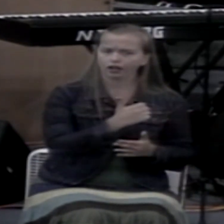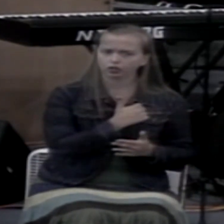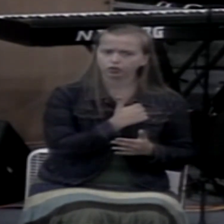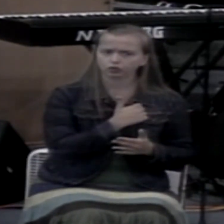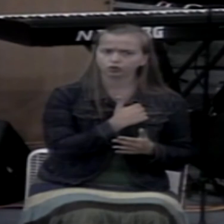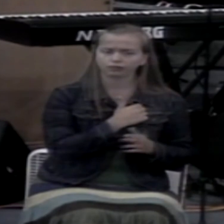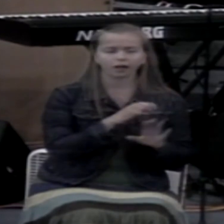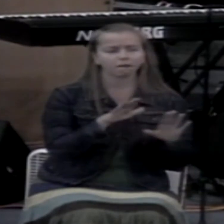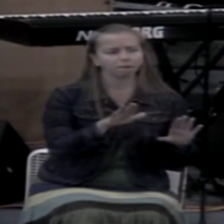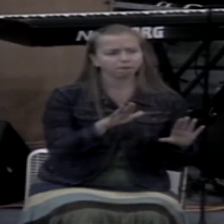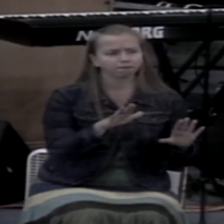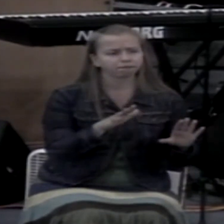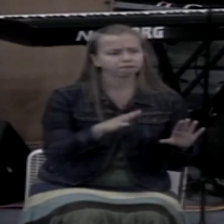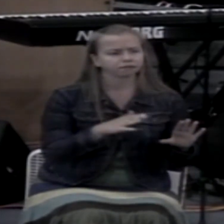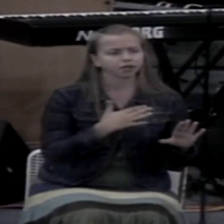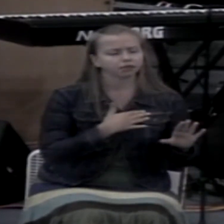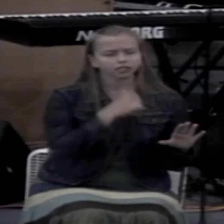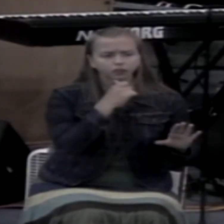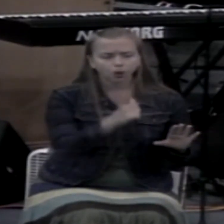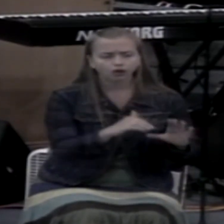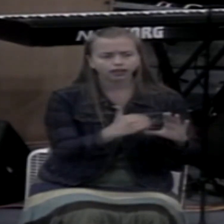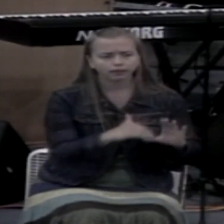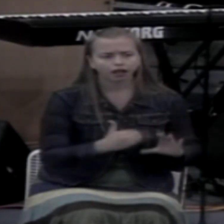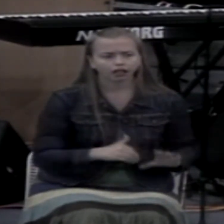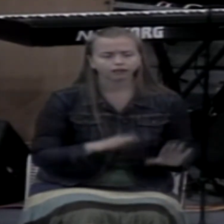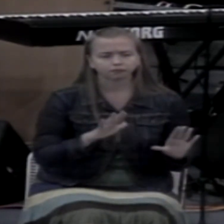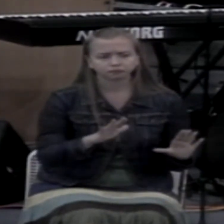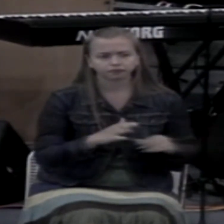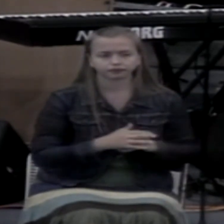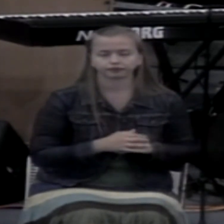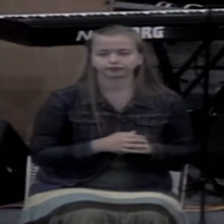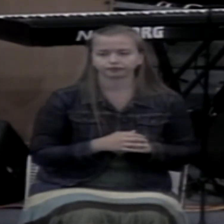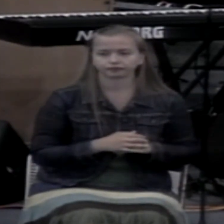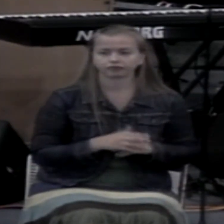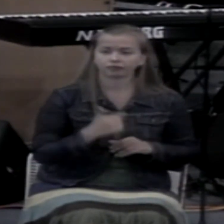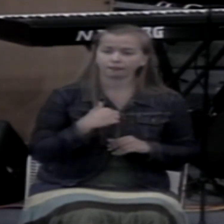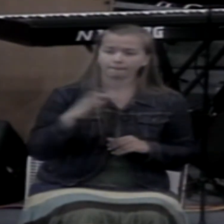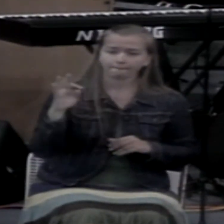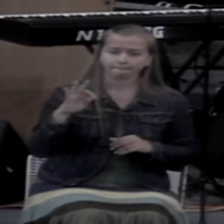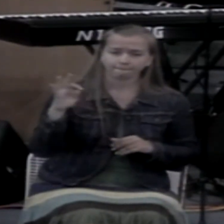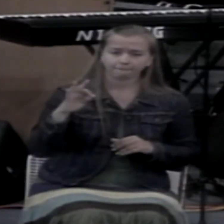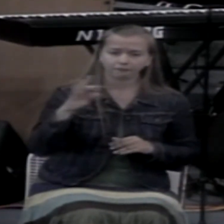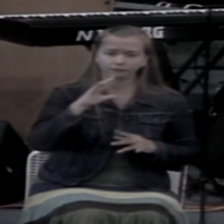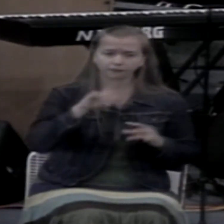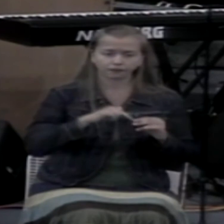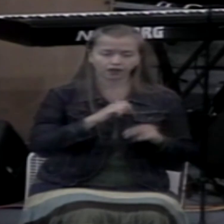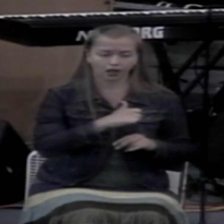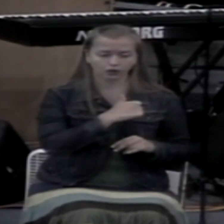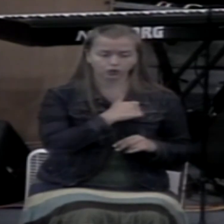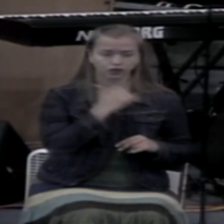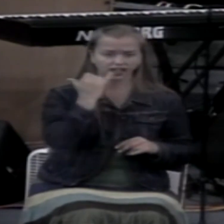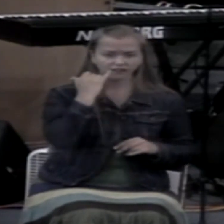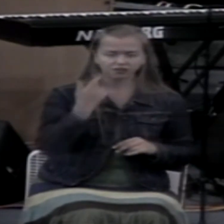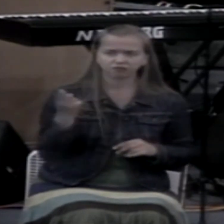on a 1953 Studebaker truck. Just something about it doesn't match.